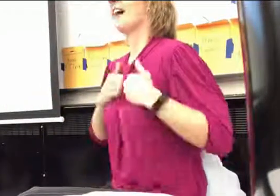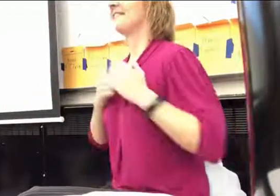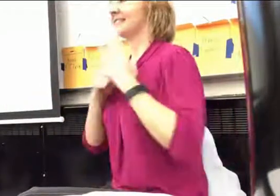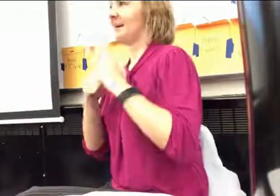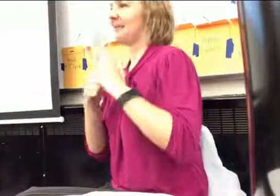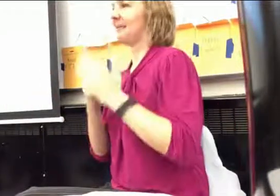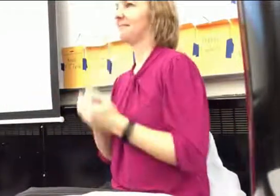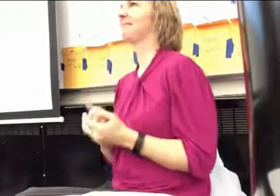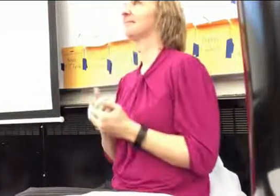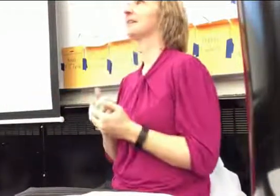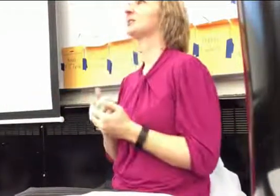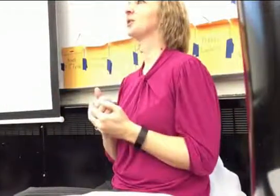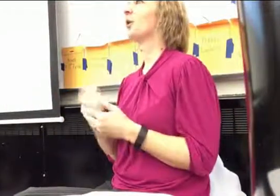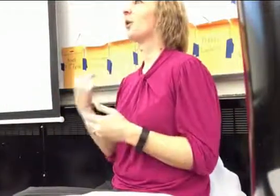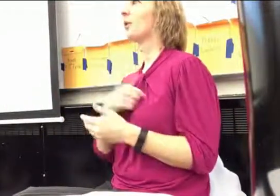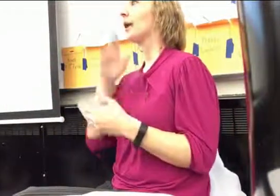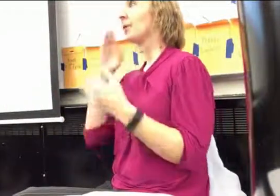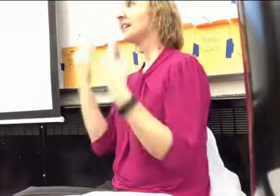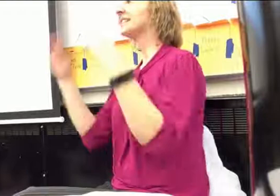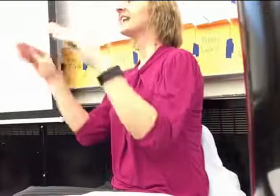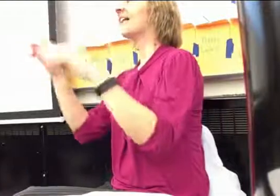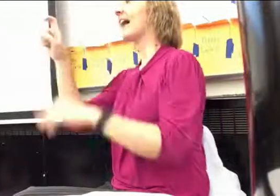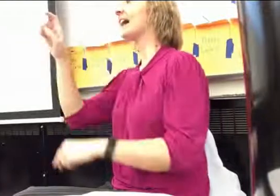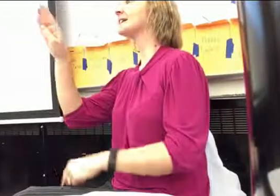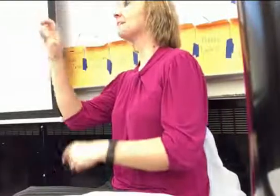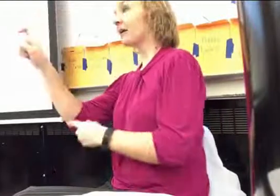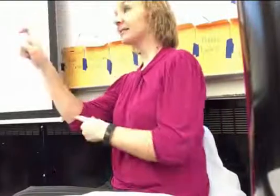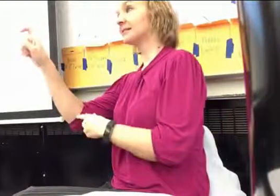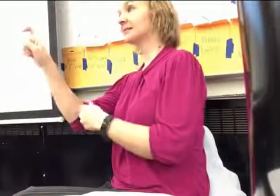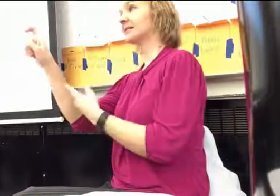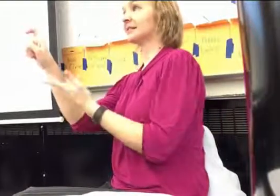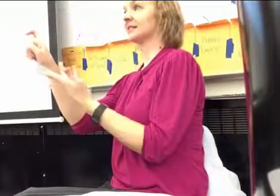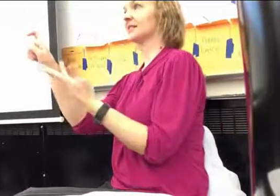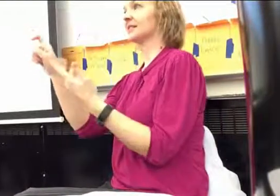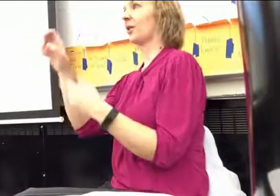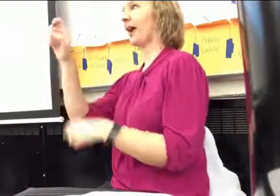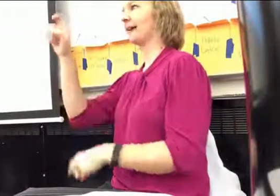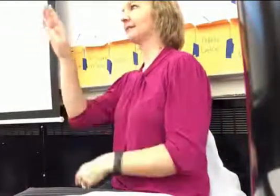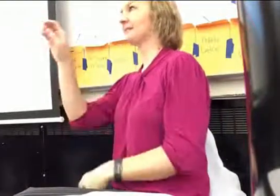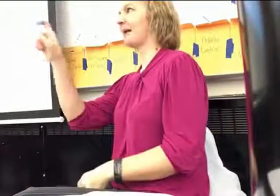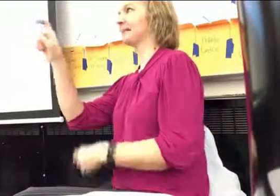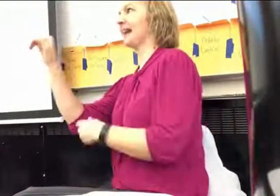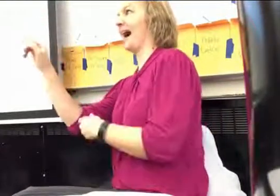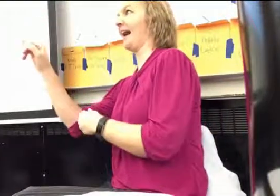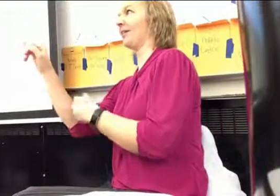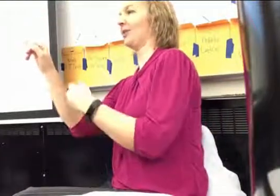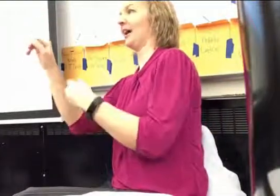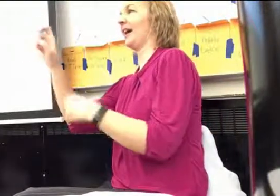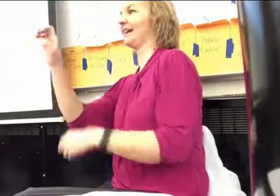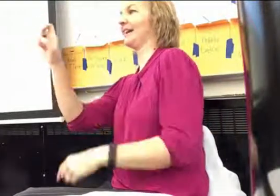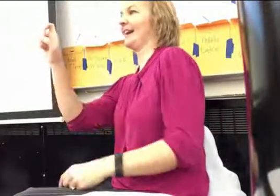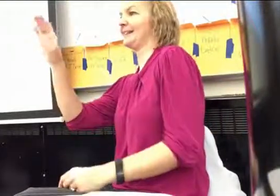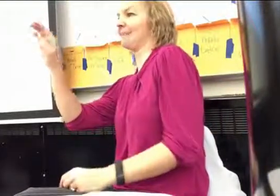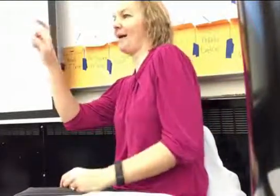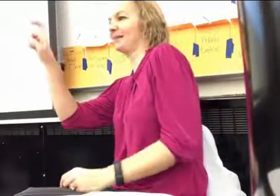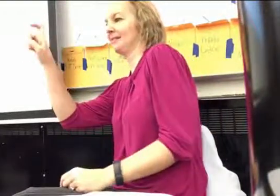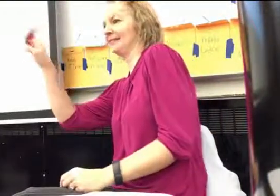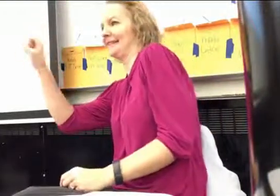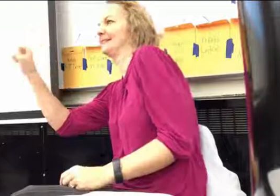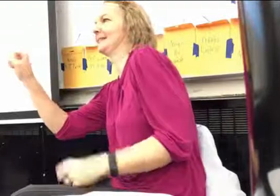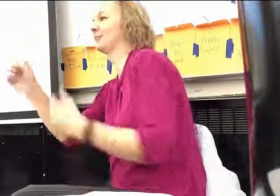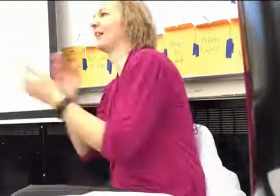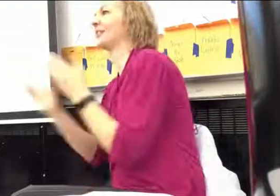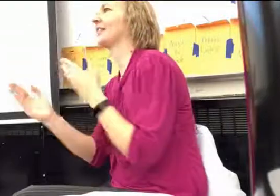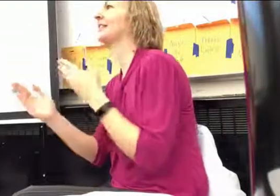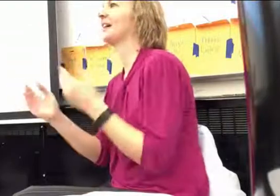Okay. We are going to sell Xboxes or Xboxin or Xboxi, whatever the plural is. You are going to sell